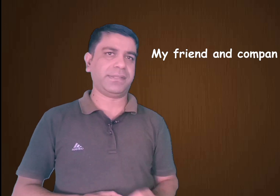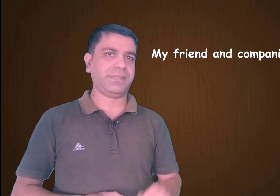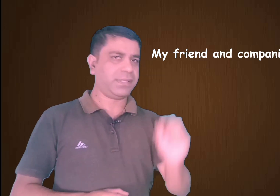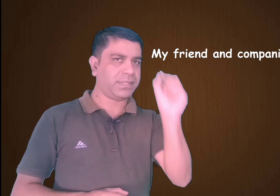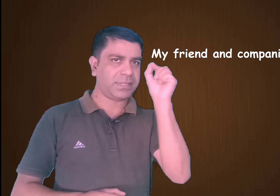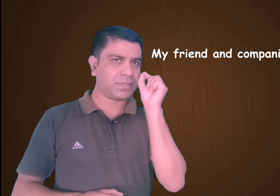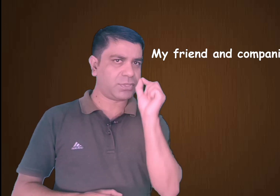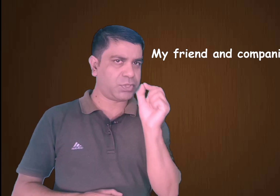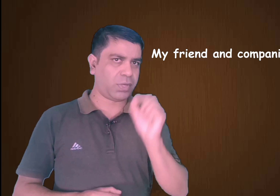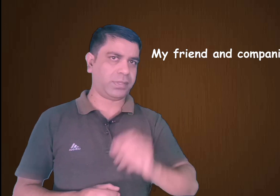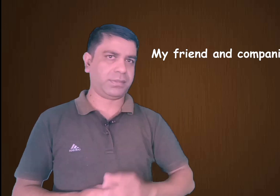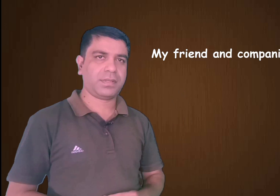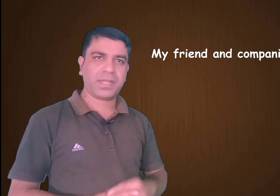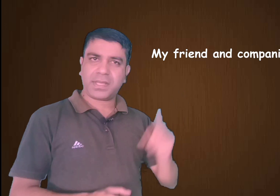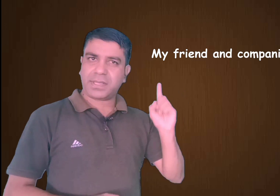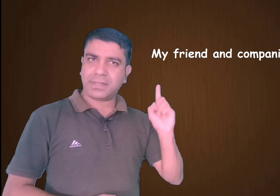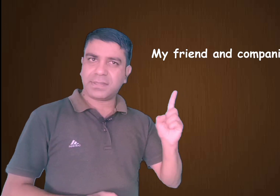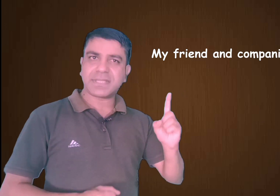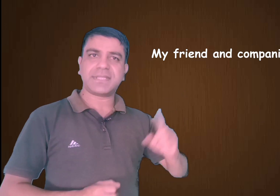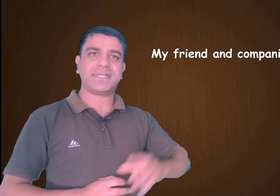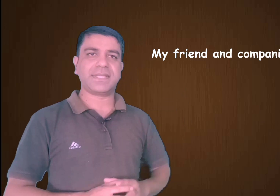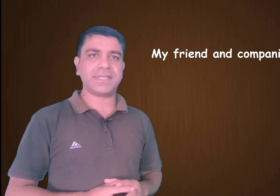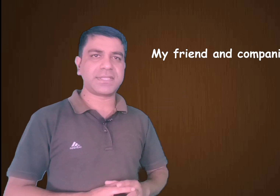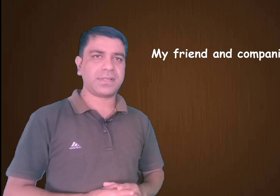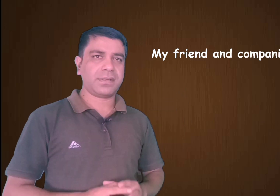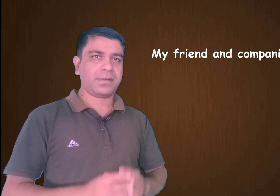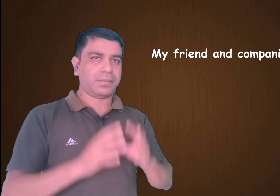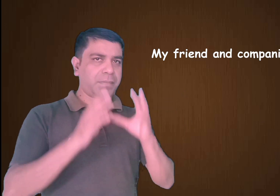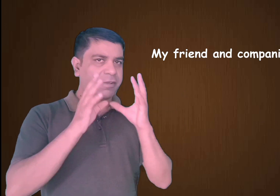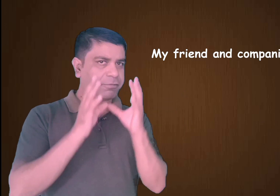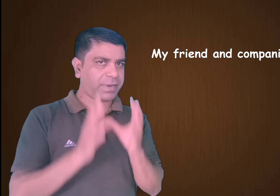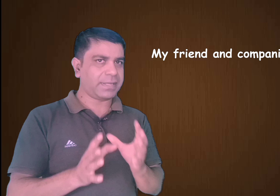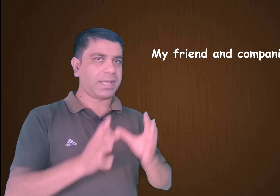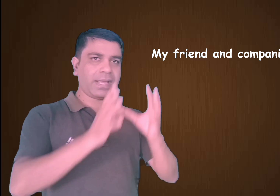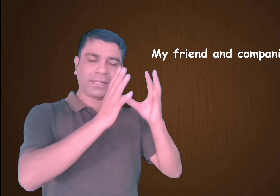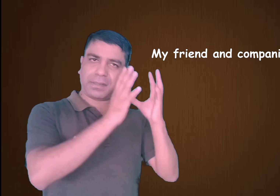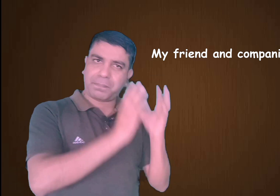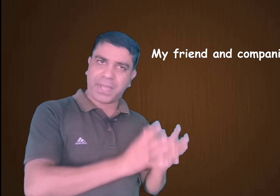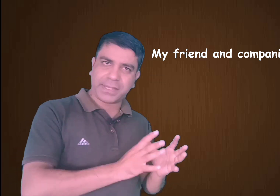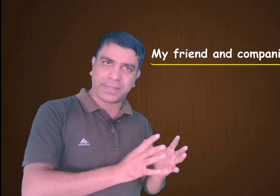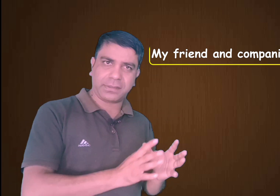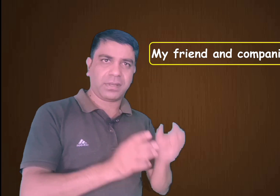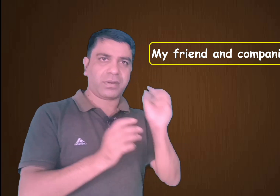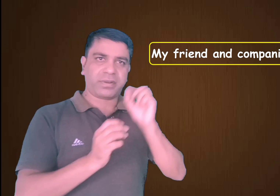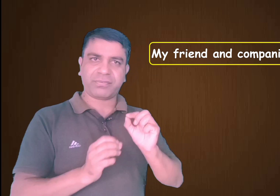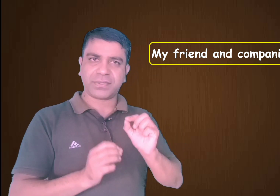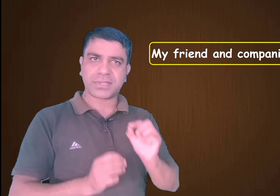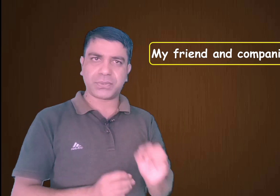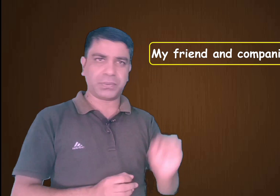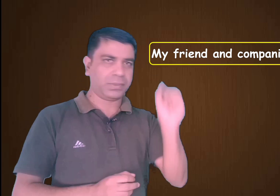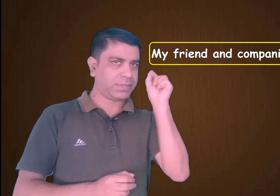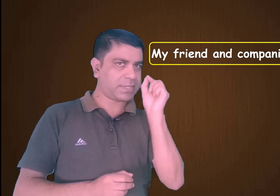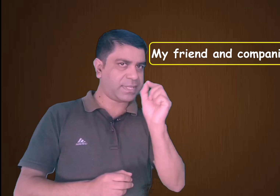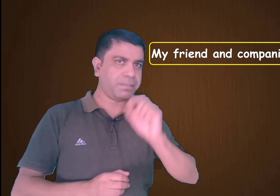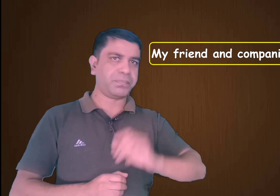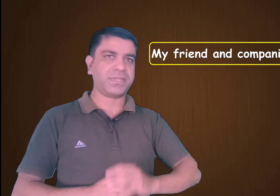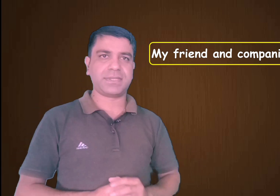companion is John. In this sentence, my friend and companion refers to the same